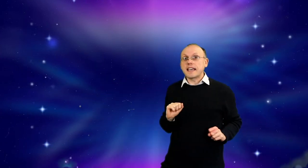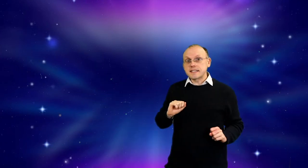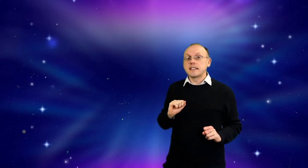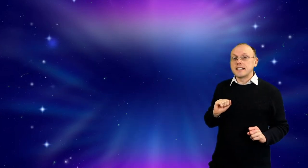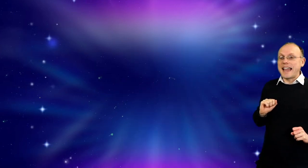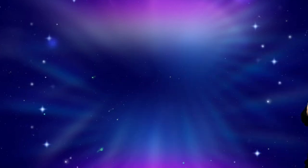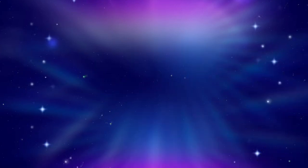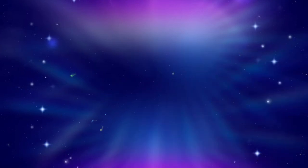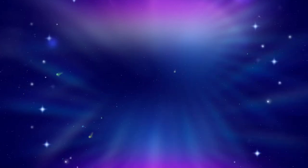text now.